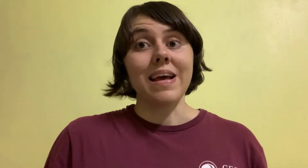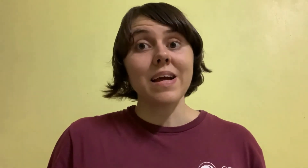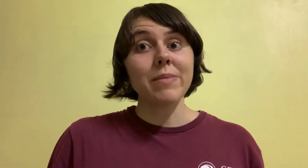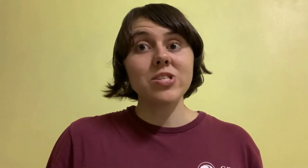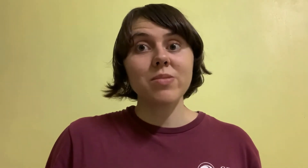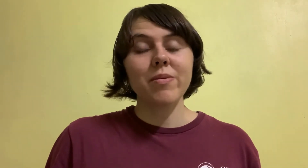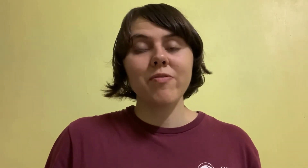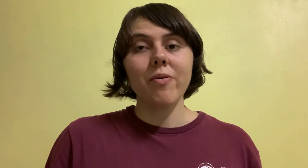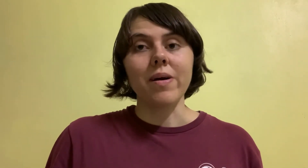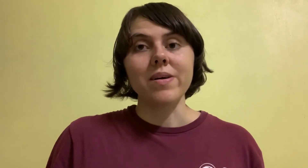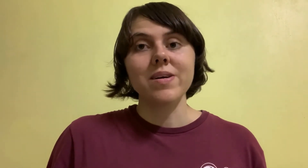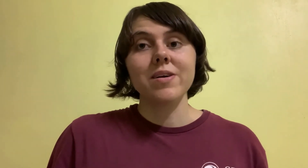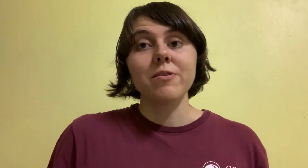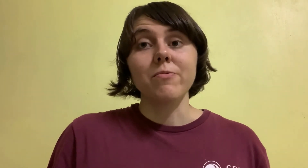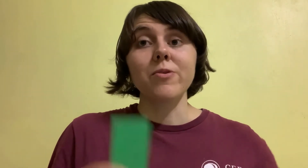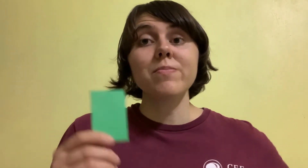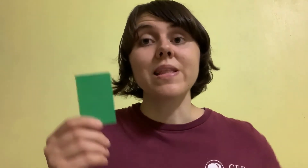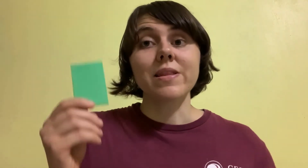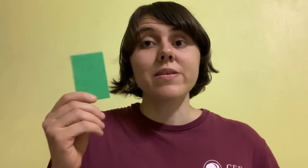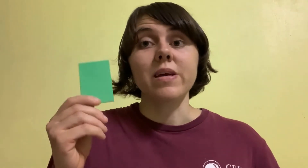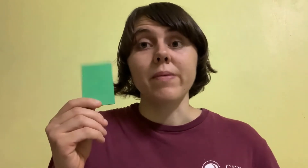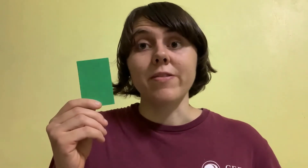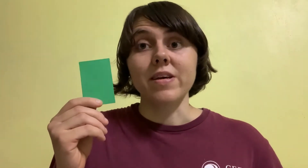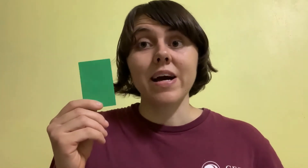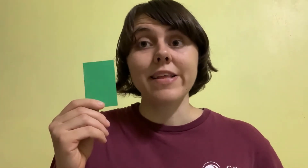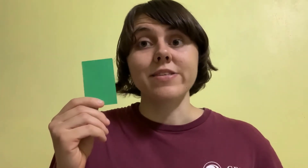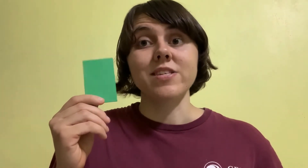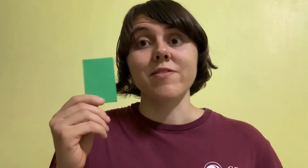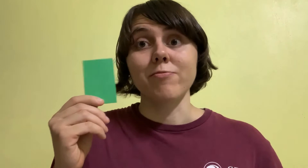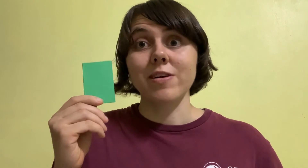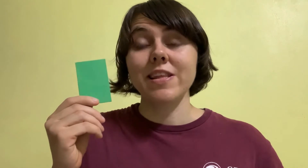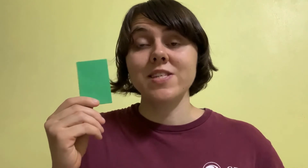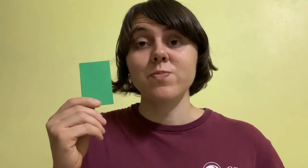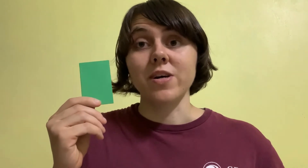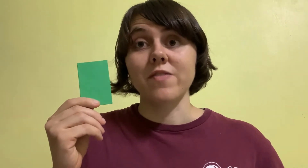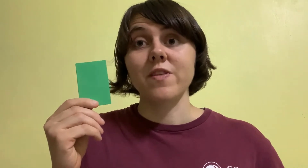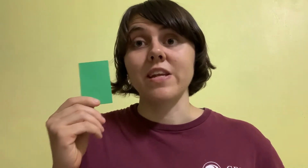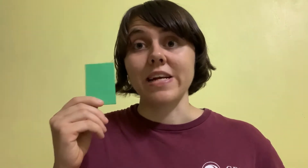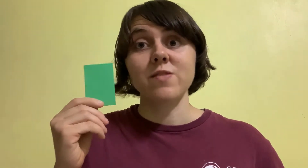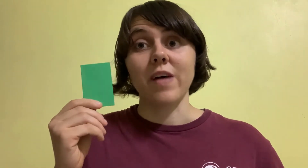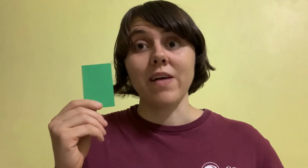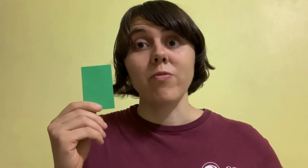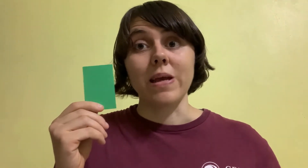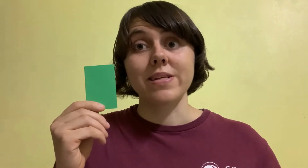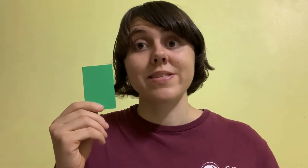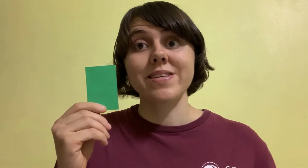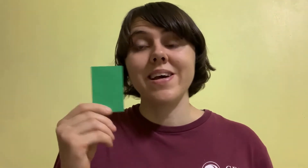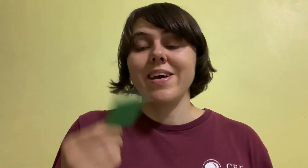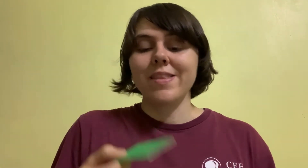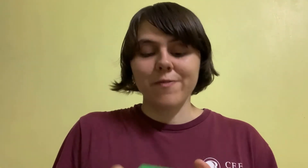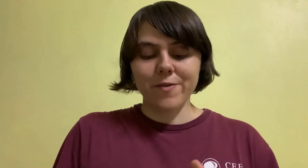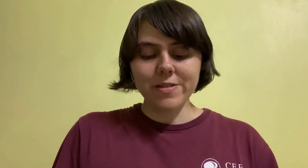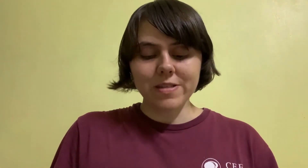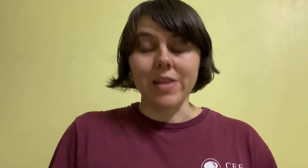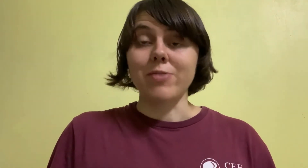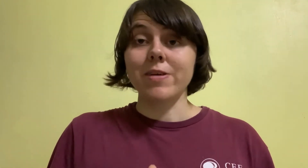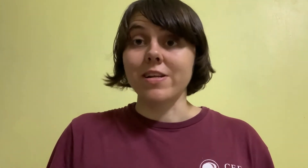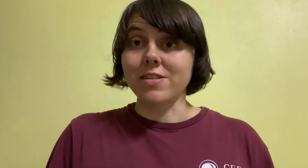Like I mentioned before, we'll be learning about the colors of the Wordless book for the next 5 weeks. The first color we're going to talk